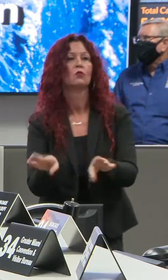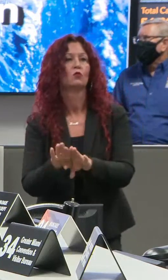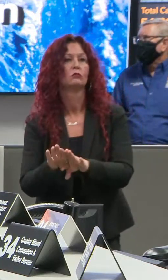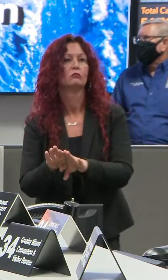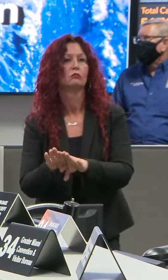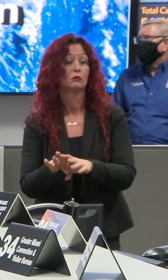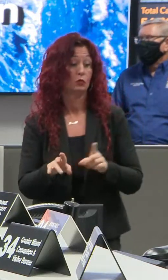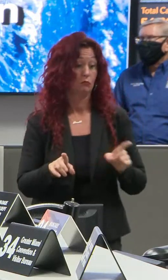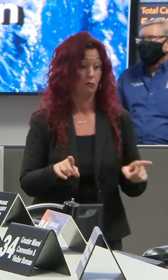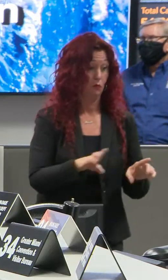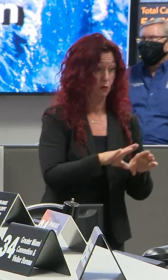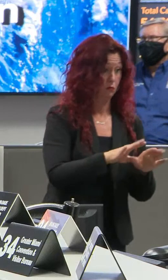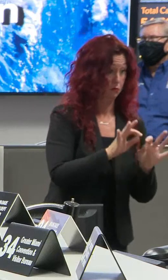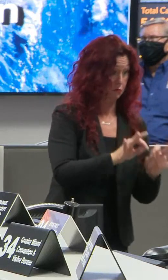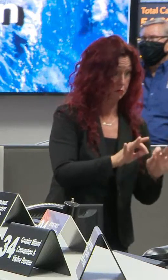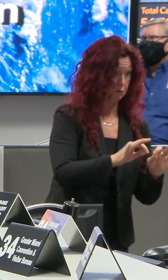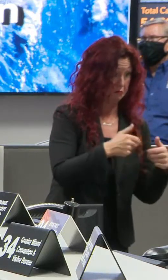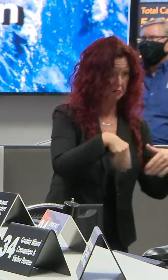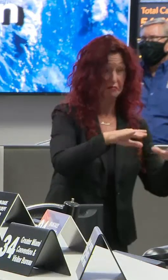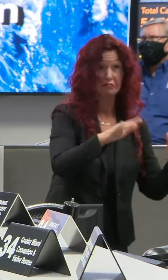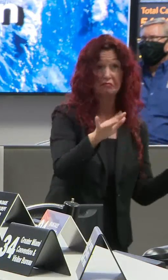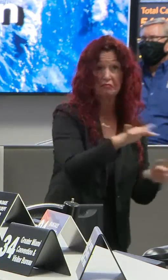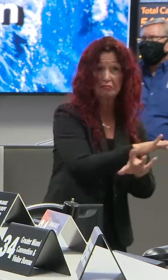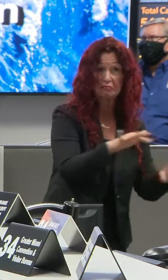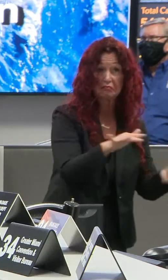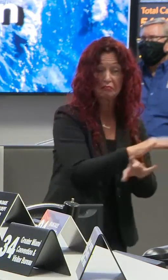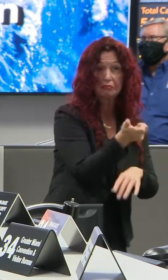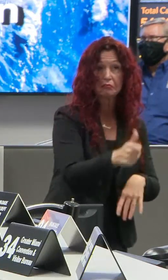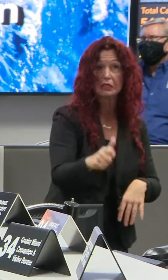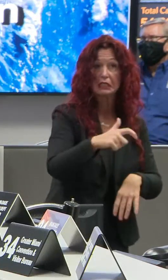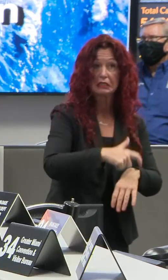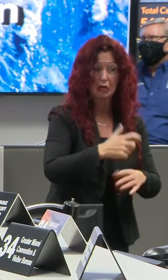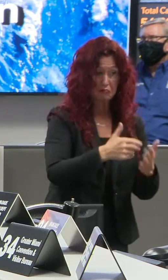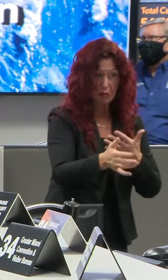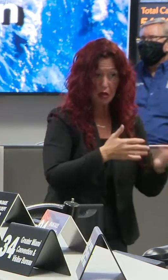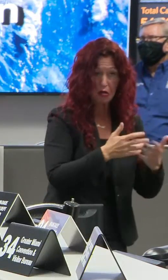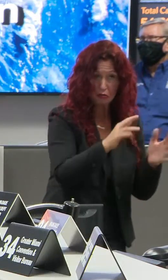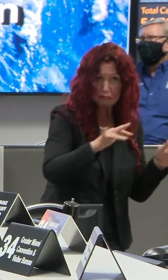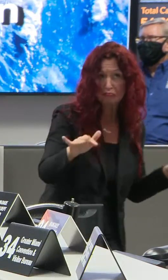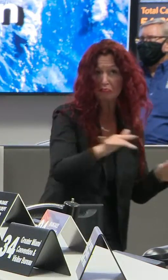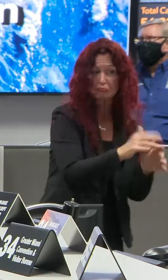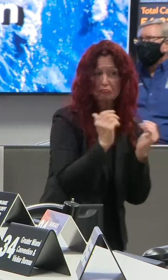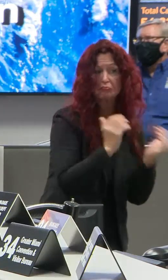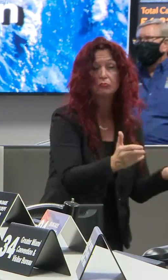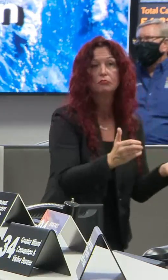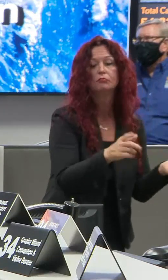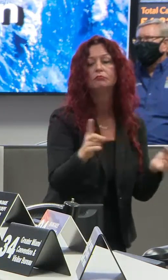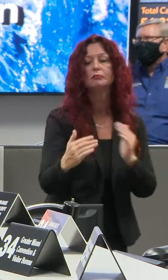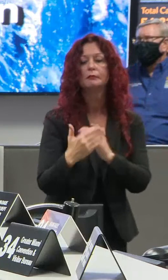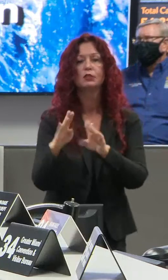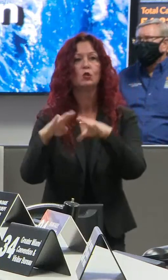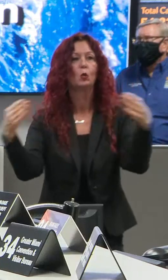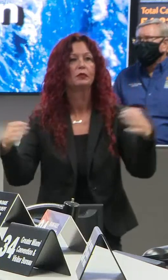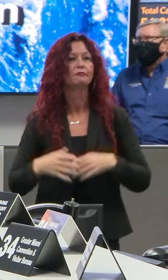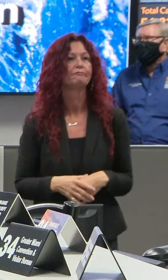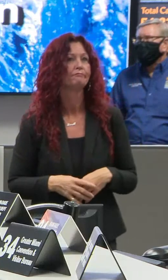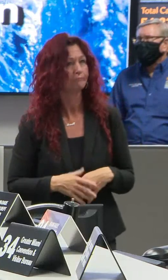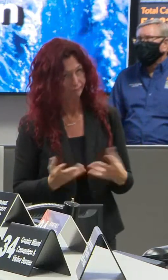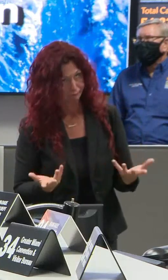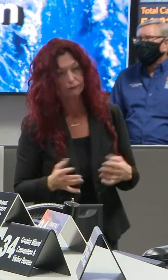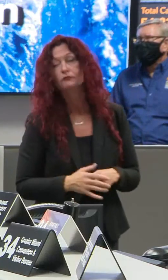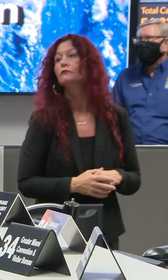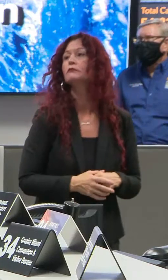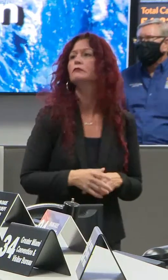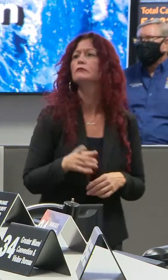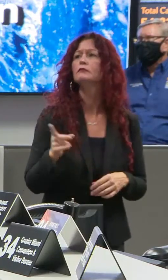in effect, the beaches will be closed. And finally, can you discuss these anti-riot squads that the Justice